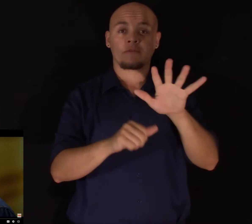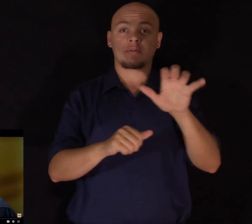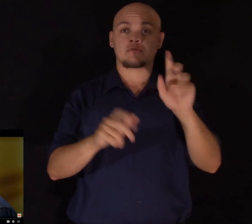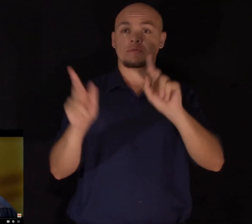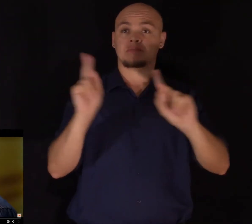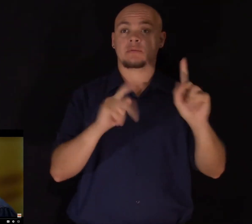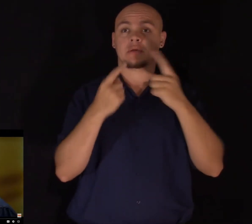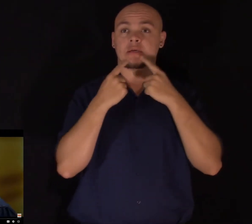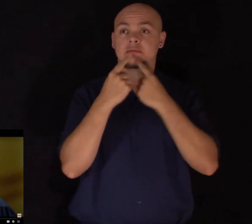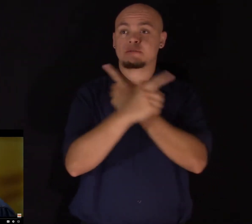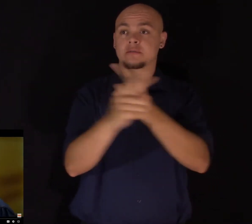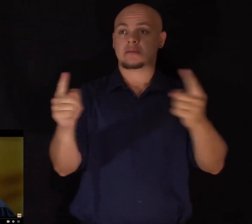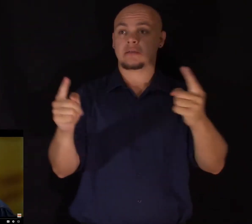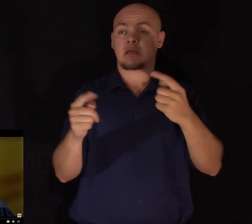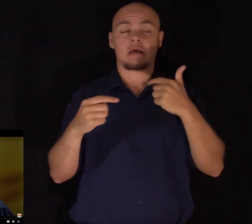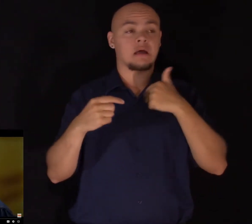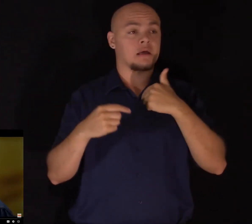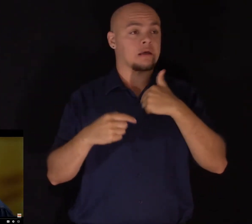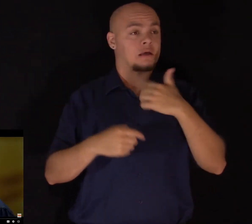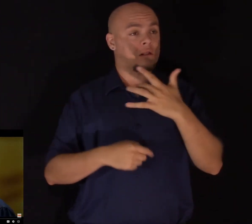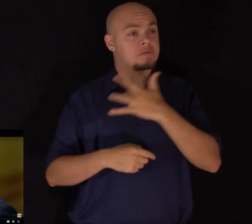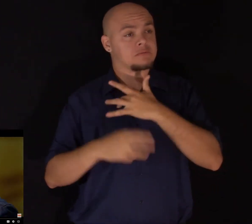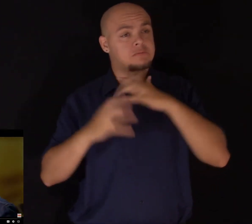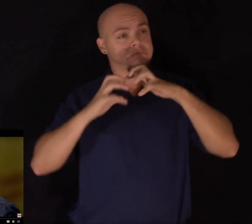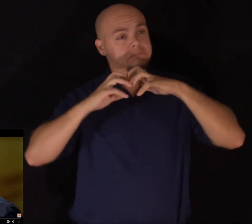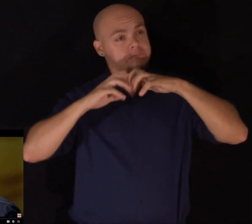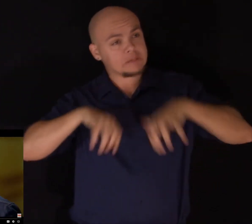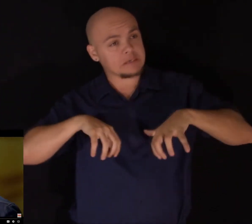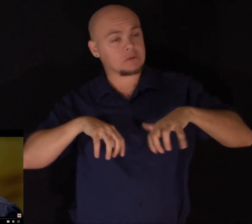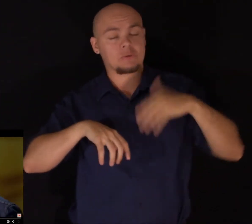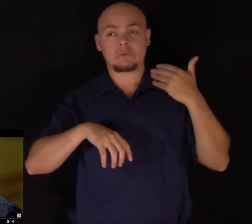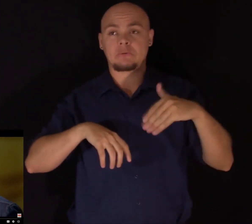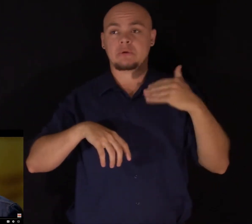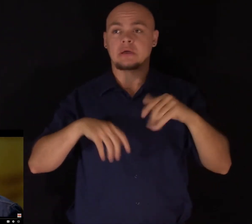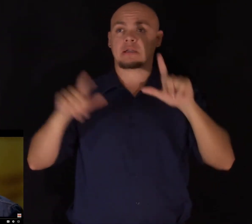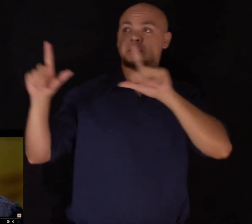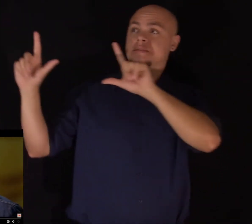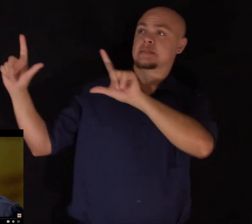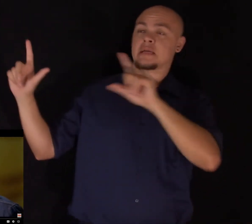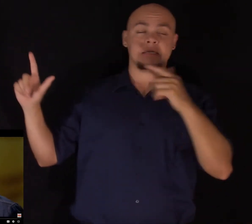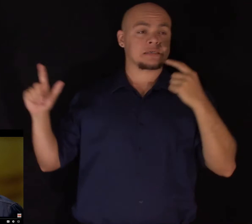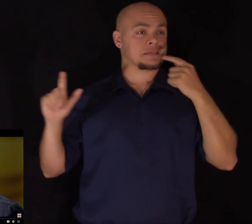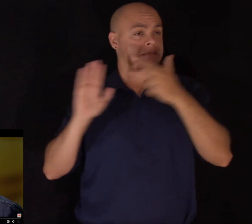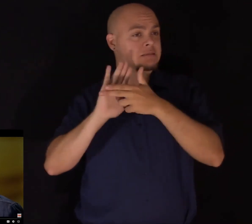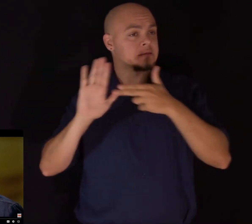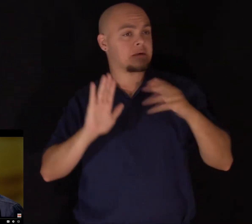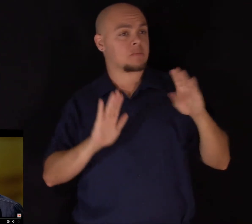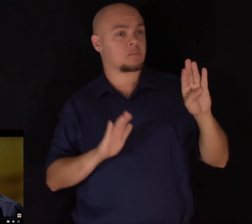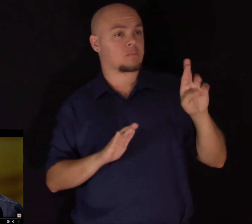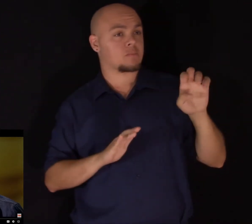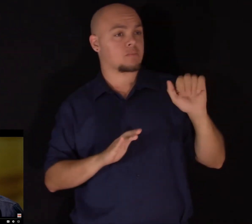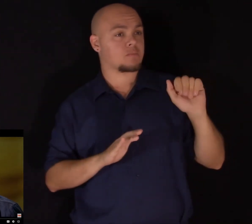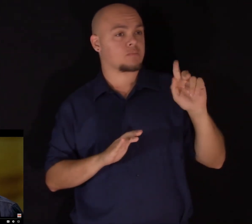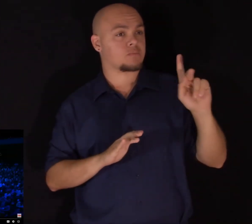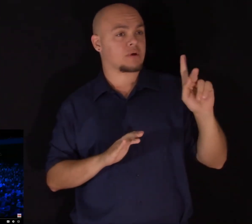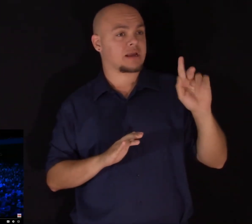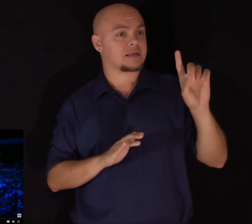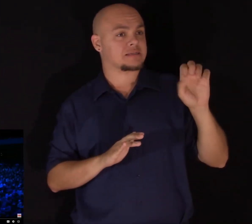people that I had a breakdown. I had a slide that said breakdown. At what point did I think that was a good